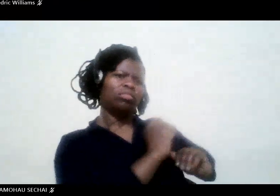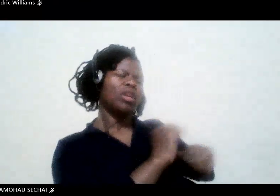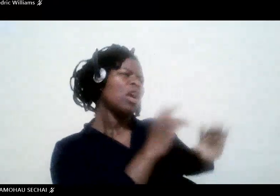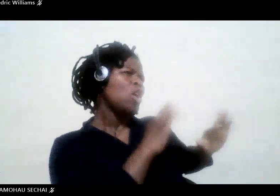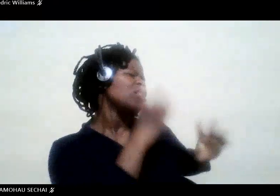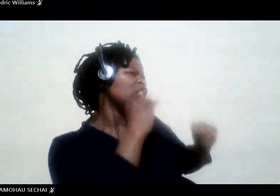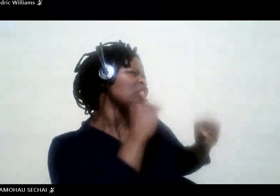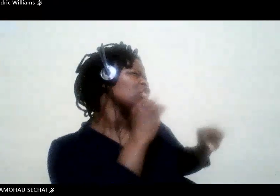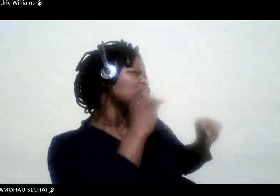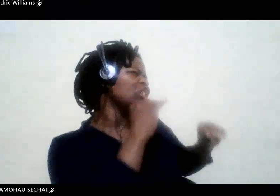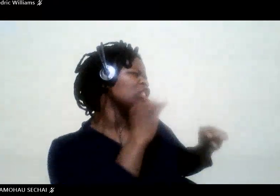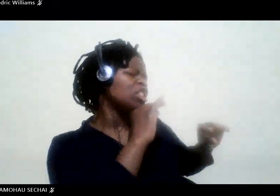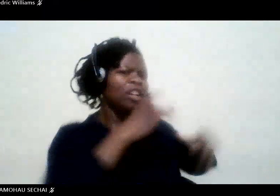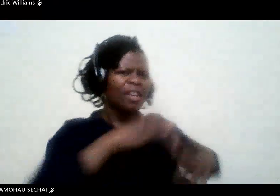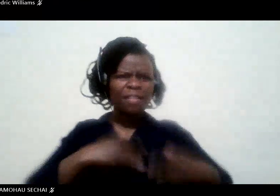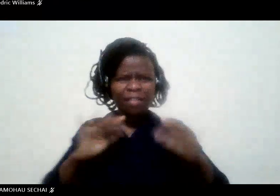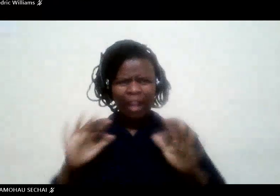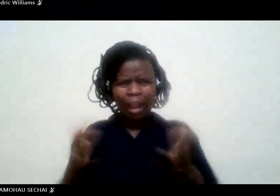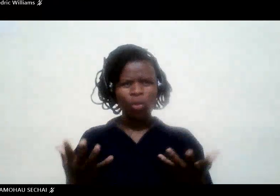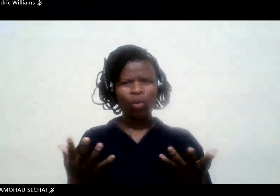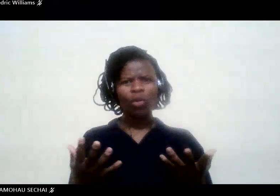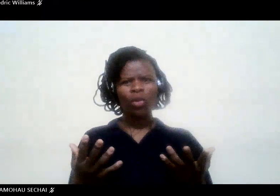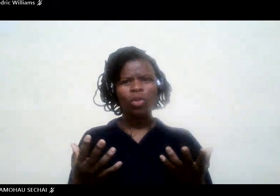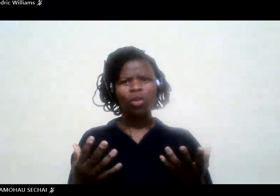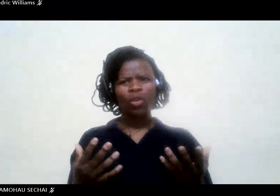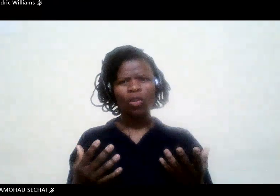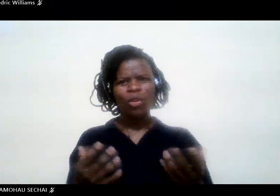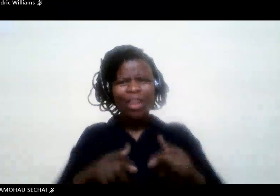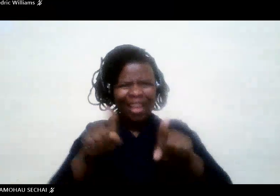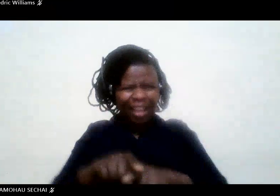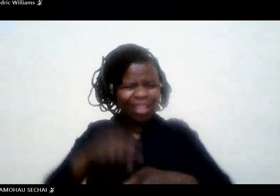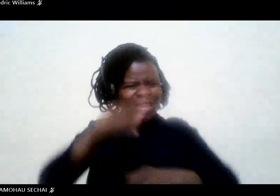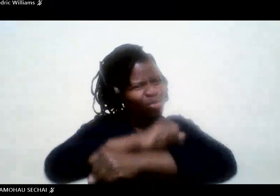would you feel as a student in class?